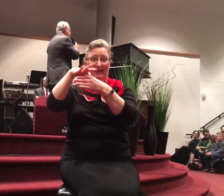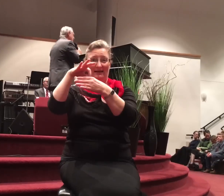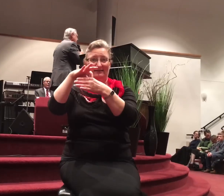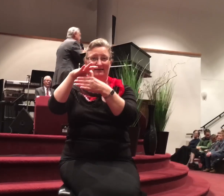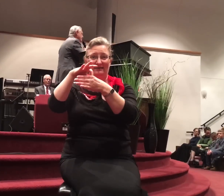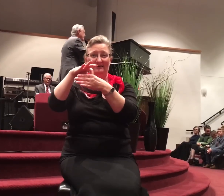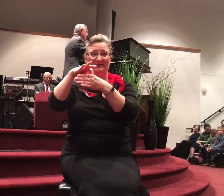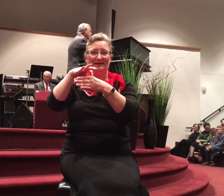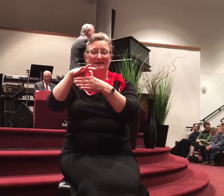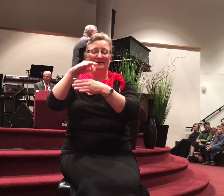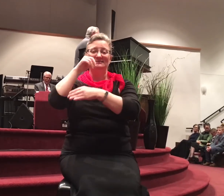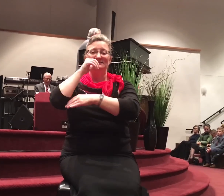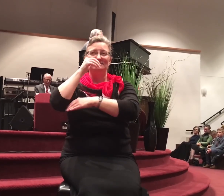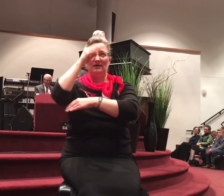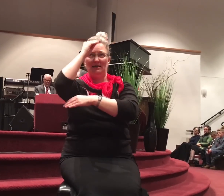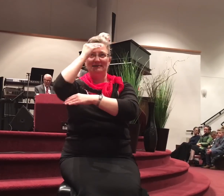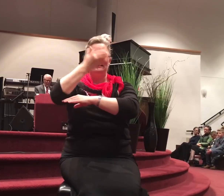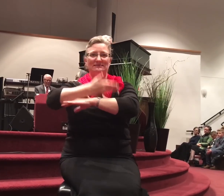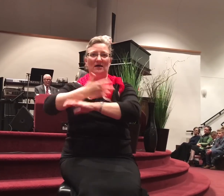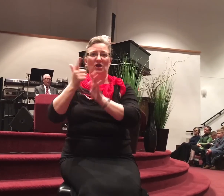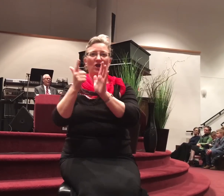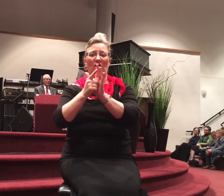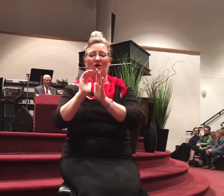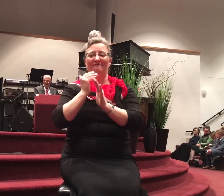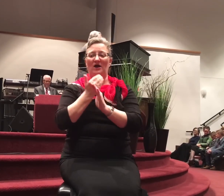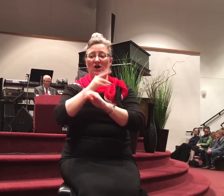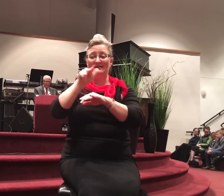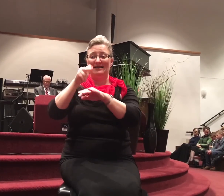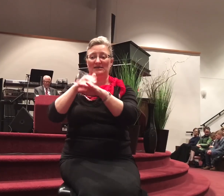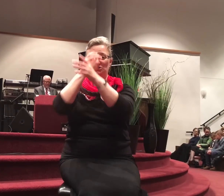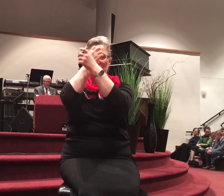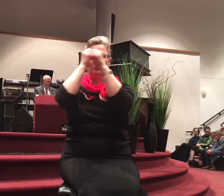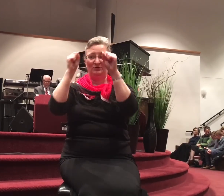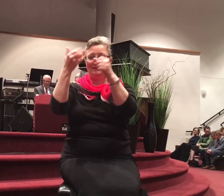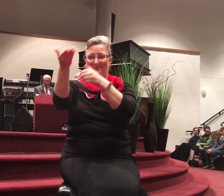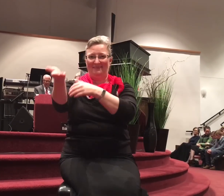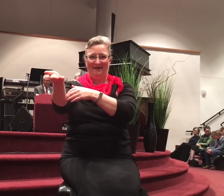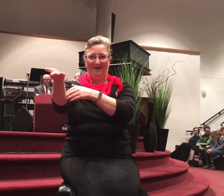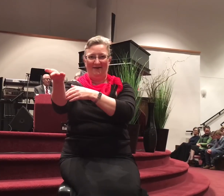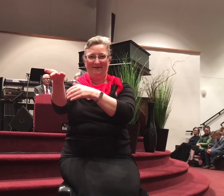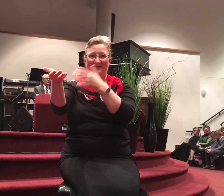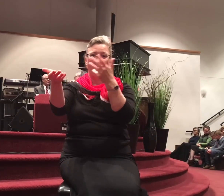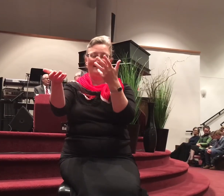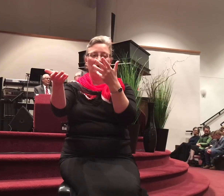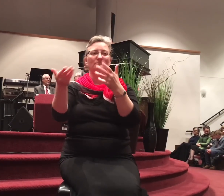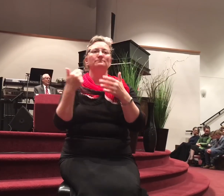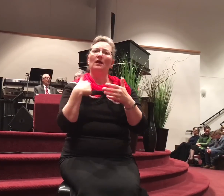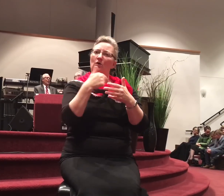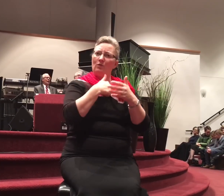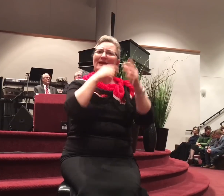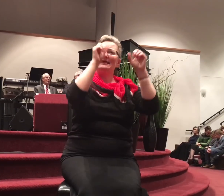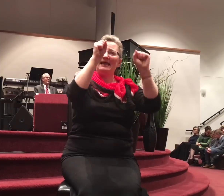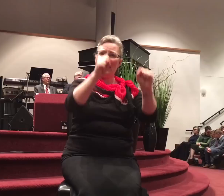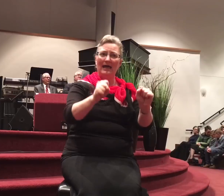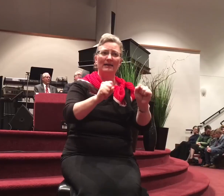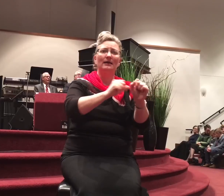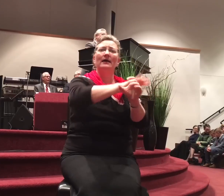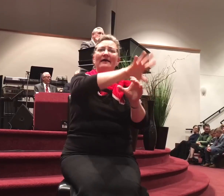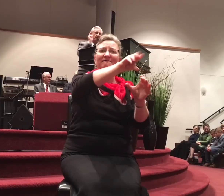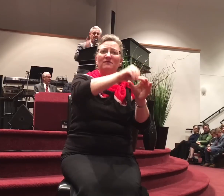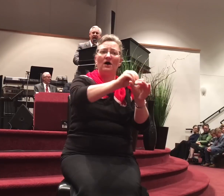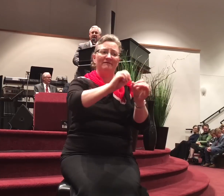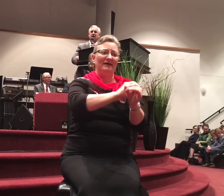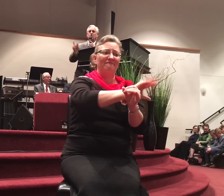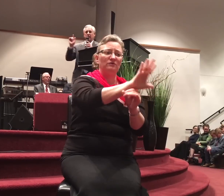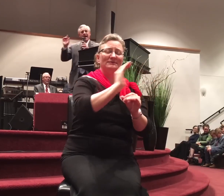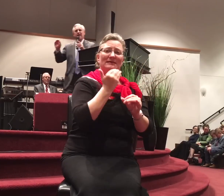we can have an influence in our society. But we don't have to compromise our convictions to do so.